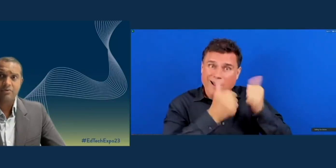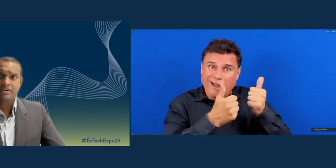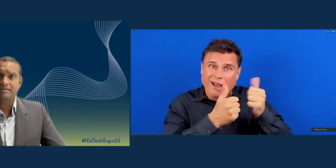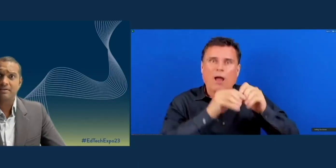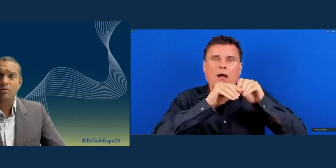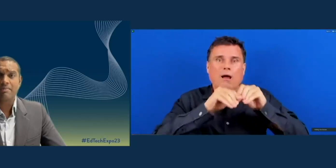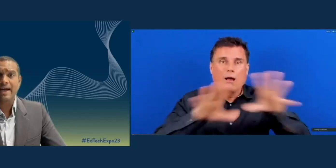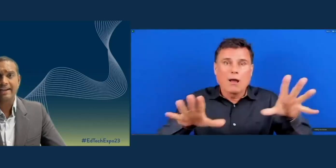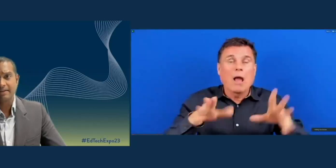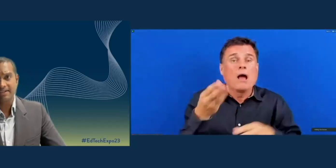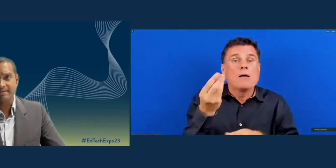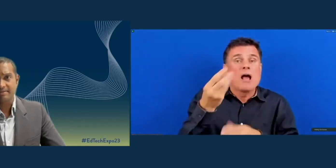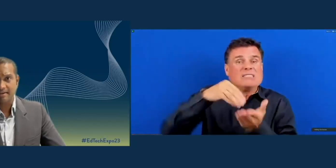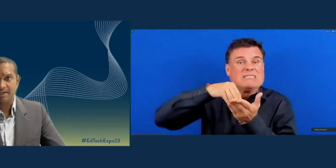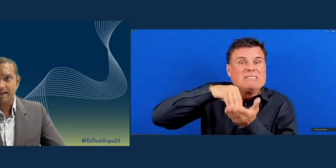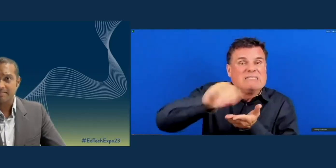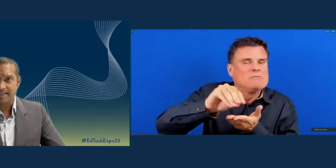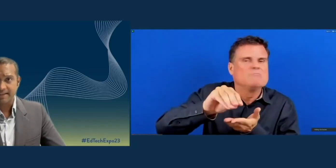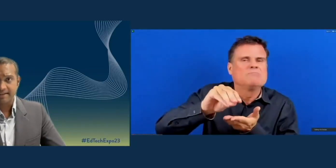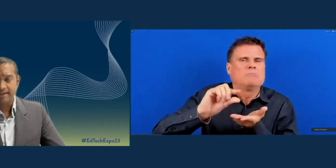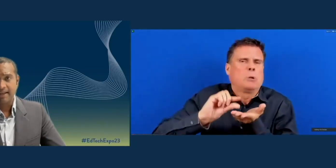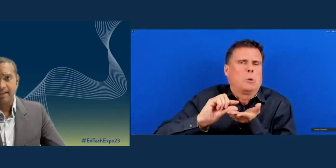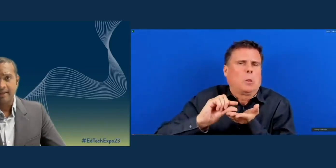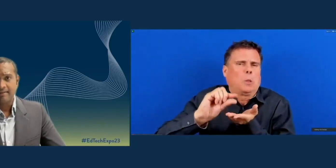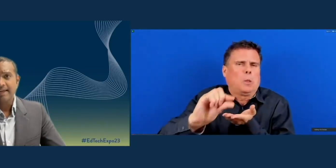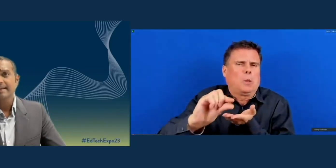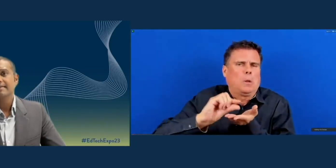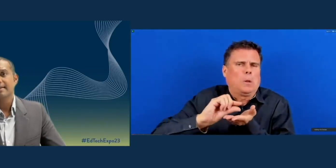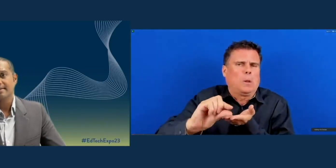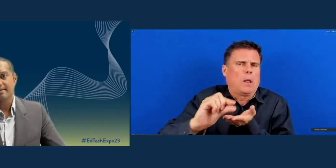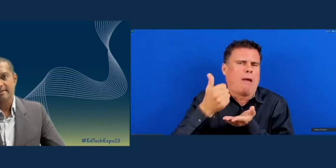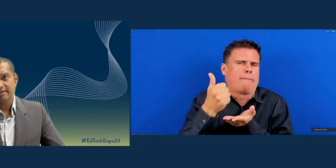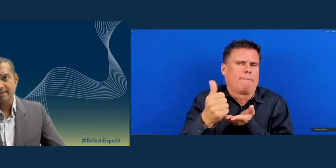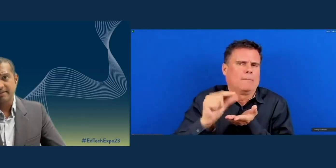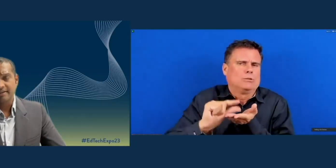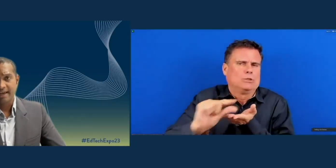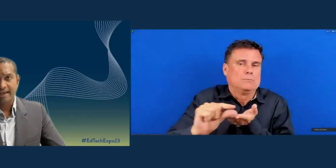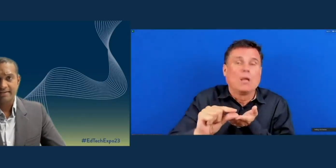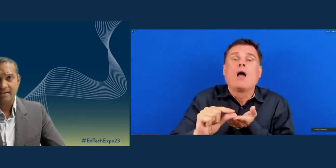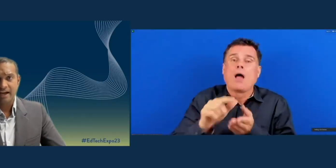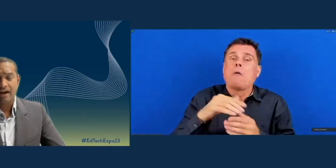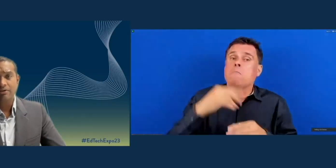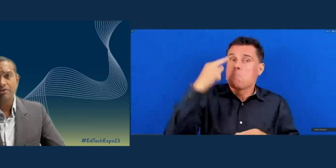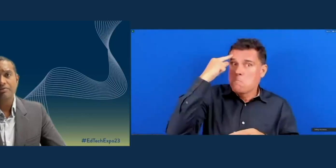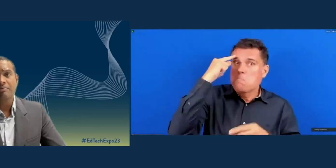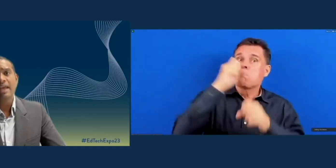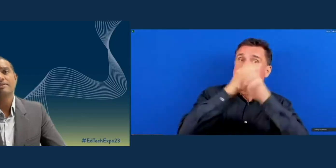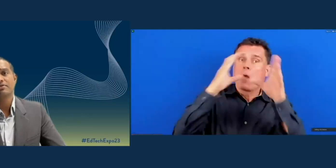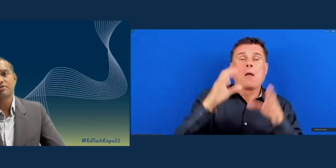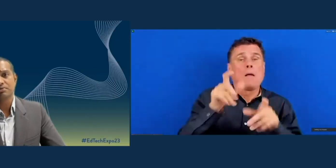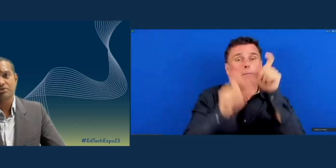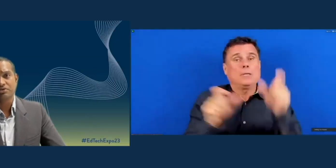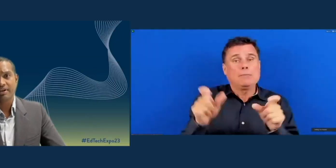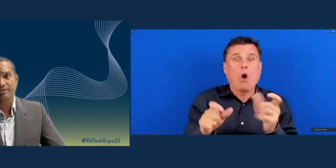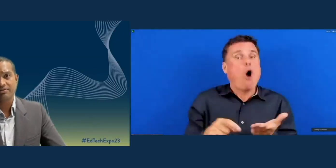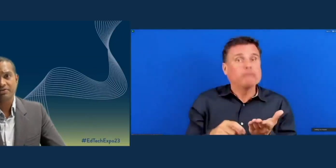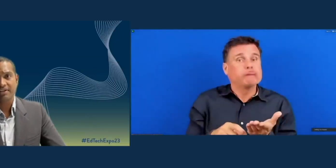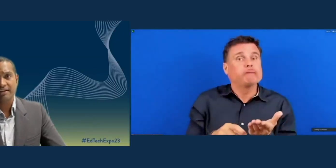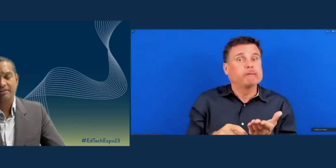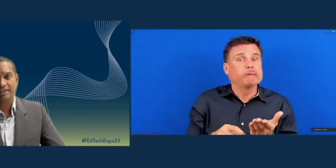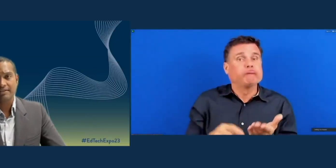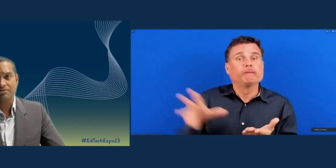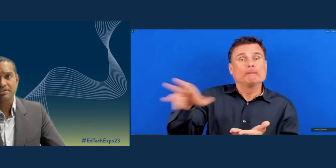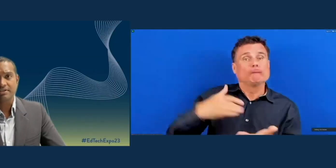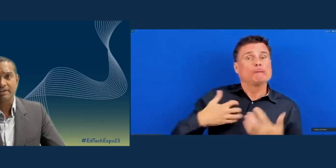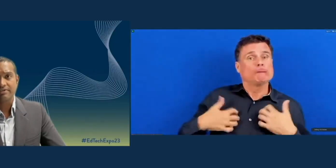there would automatically be systemic uptake. That isn't necessarily the case. Our main distribution channel for